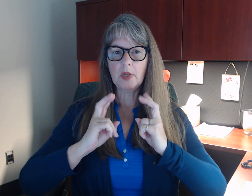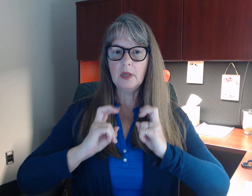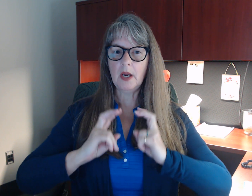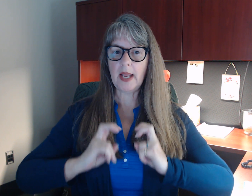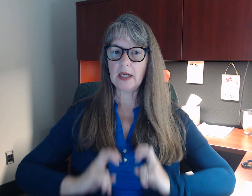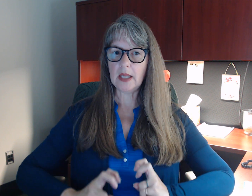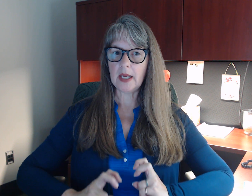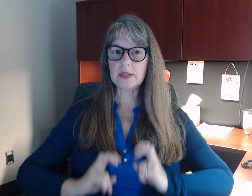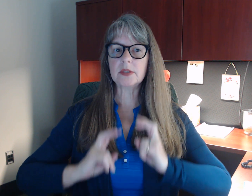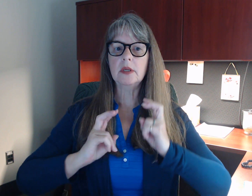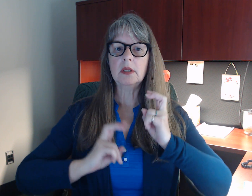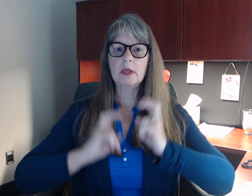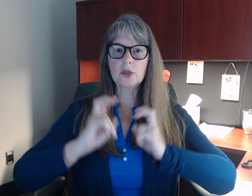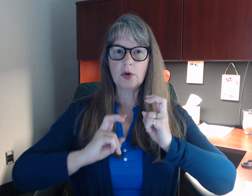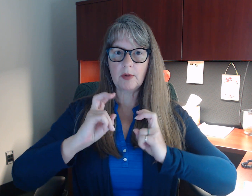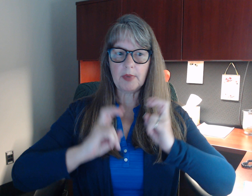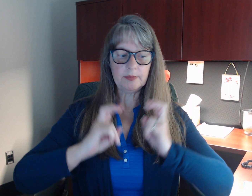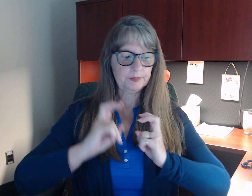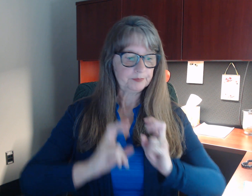Not analyze, tournament.